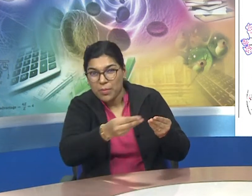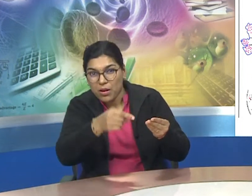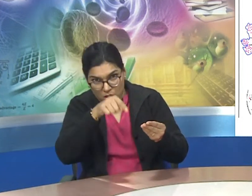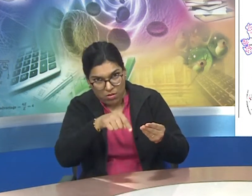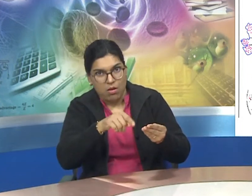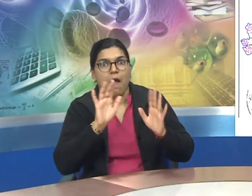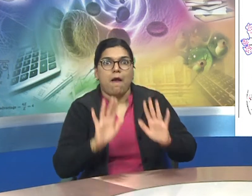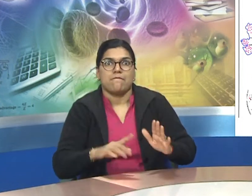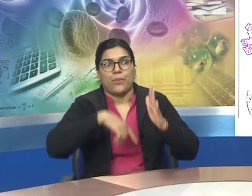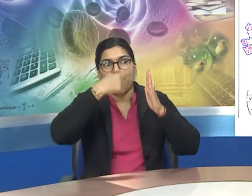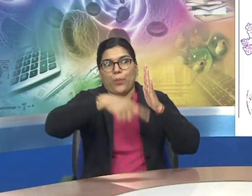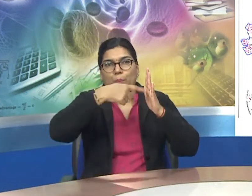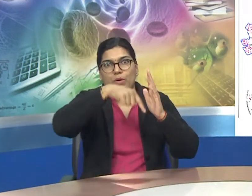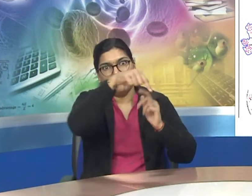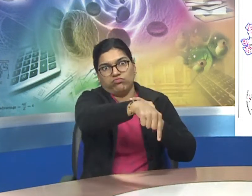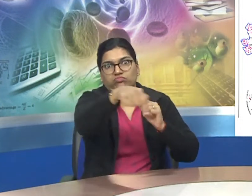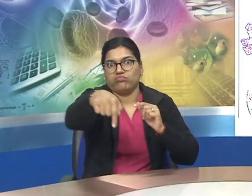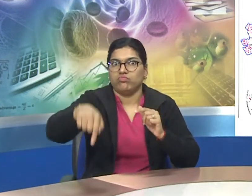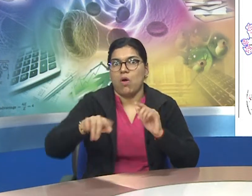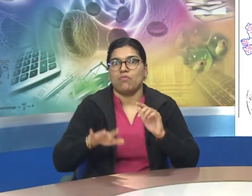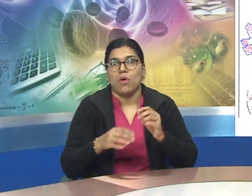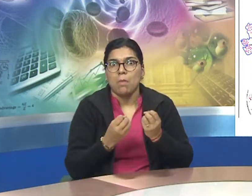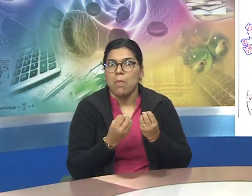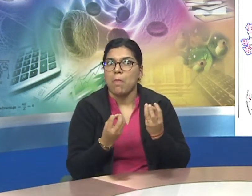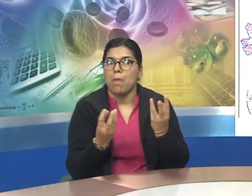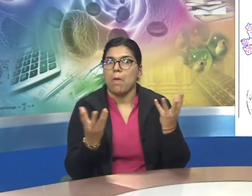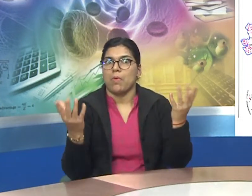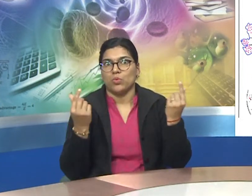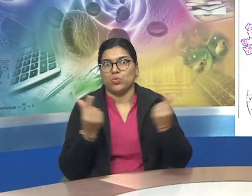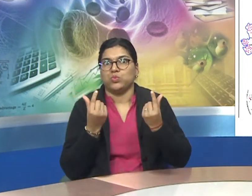Kerala to the hilly regions in Maharashtra.